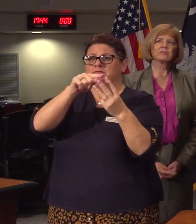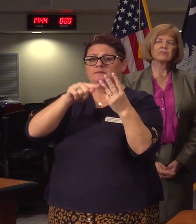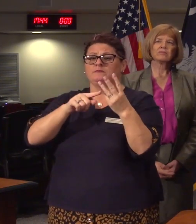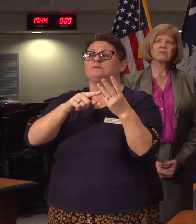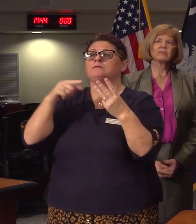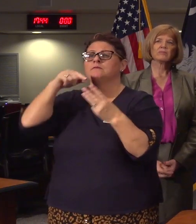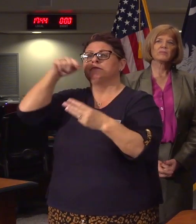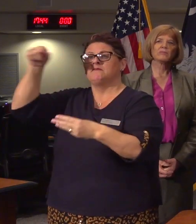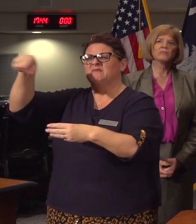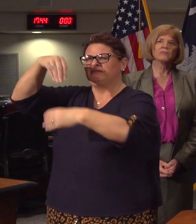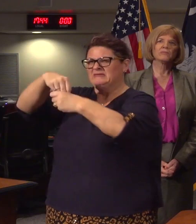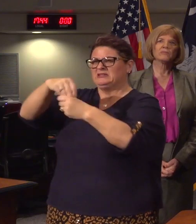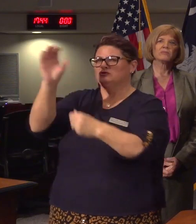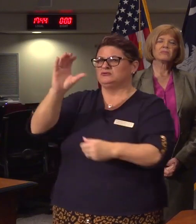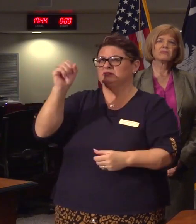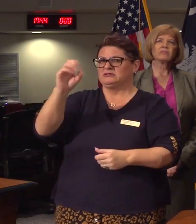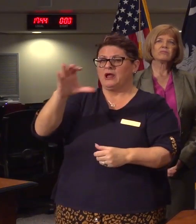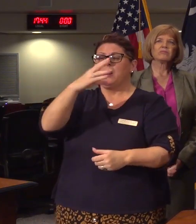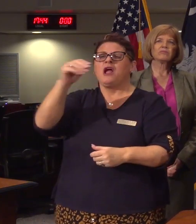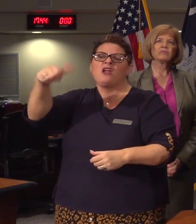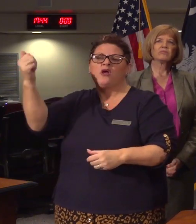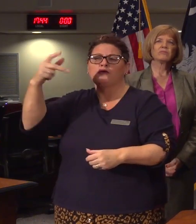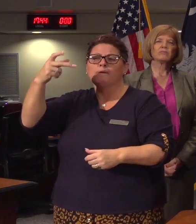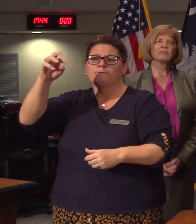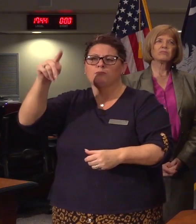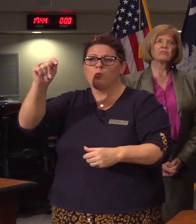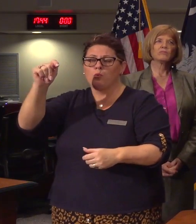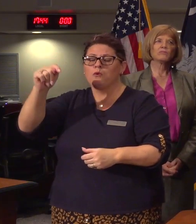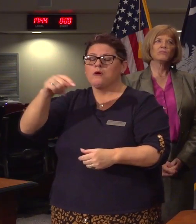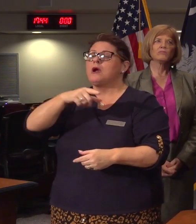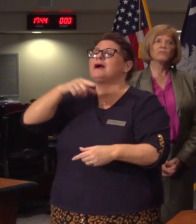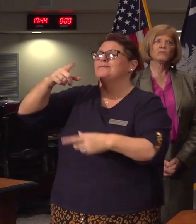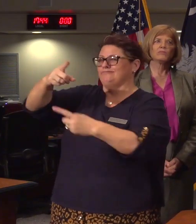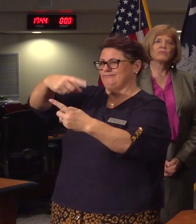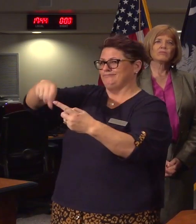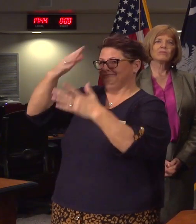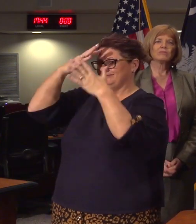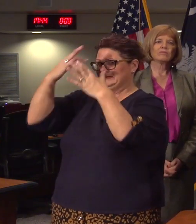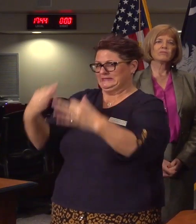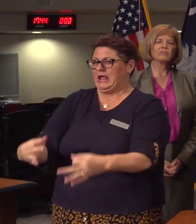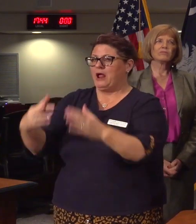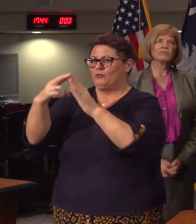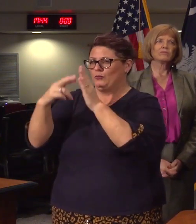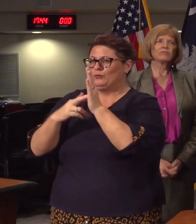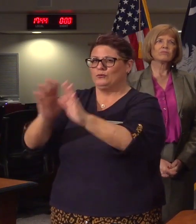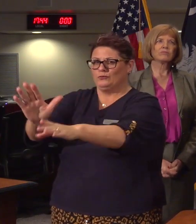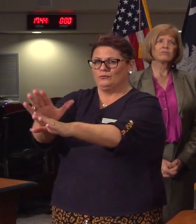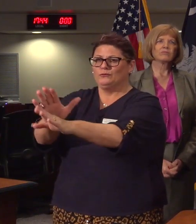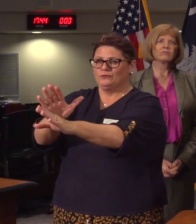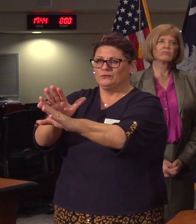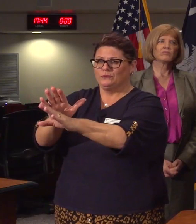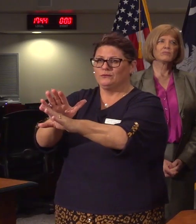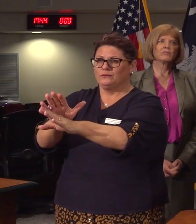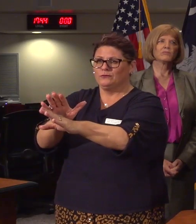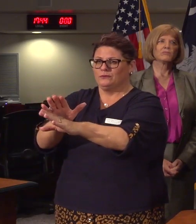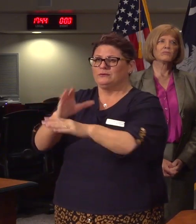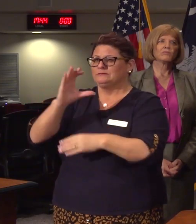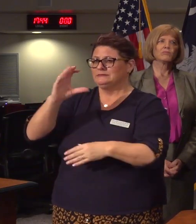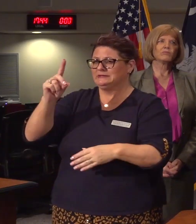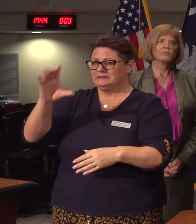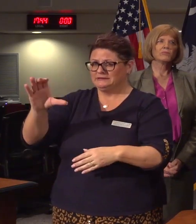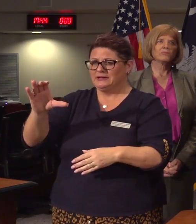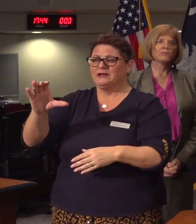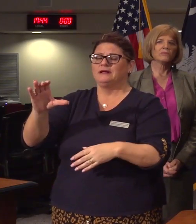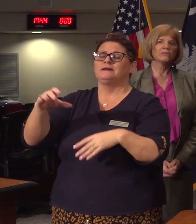things in Charleston at all ports, and the rules and regulations of the Centers for Disease Control